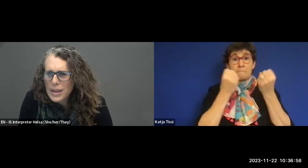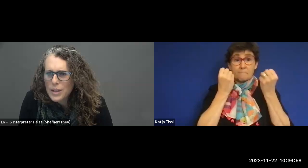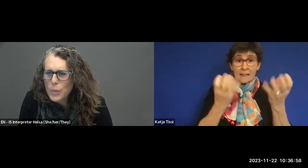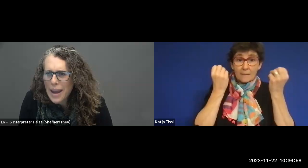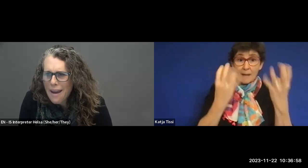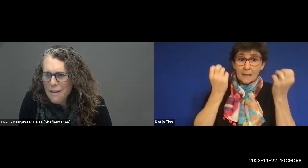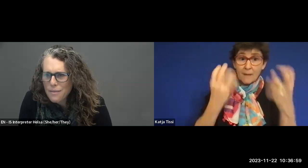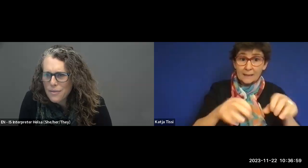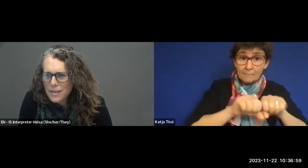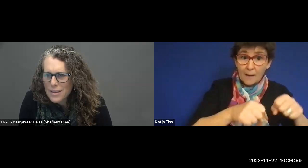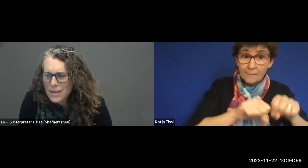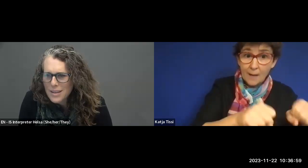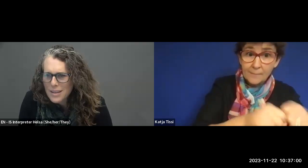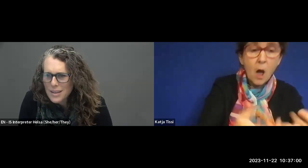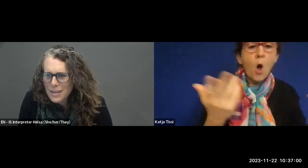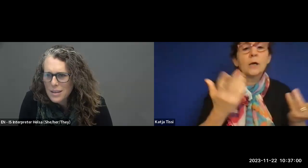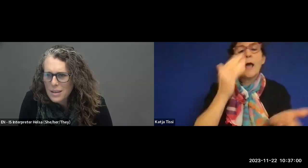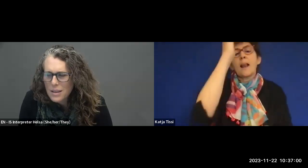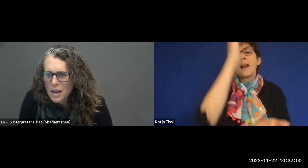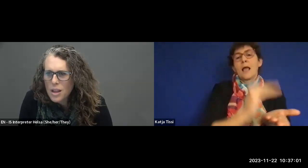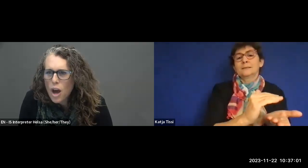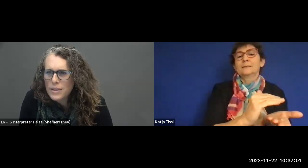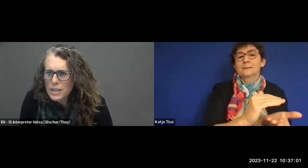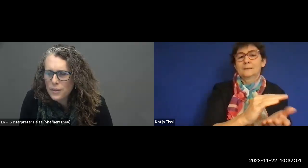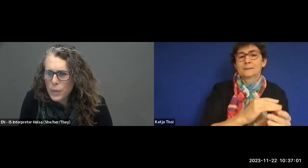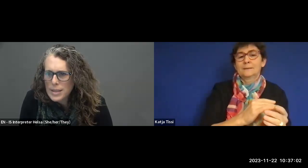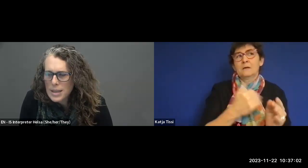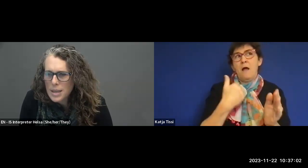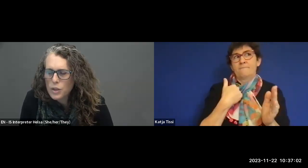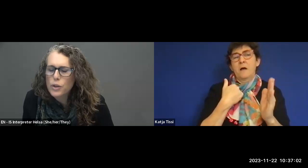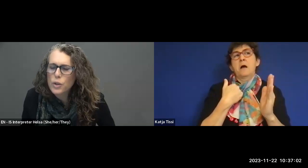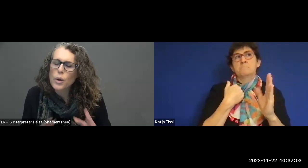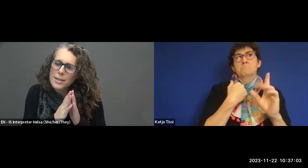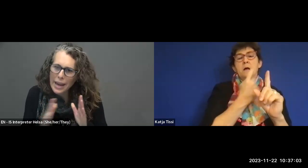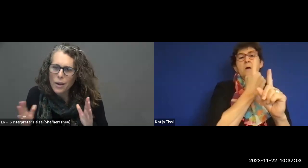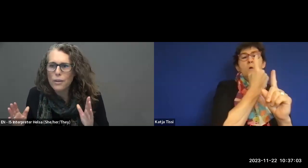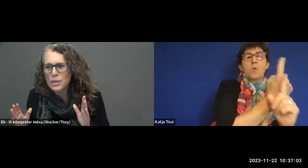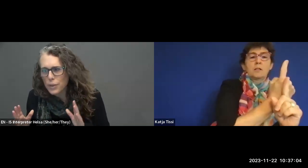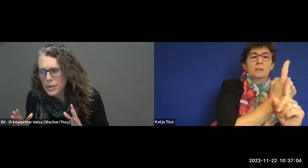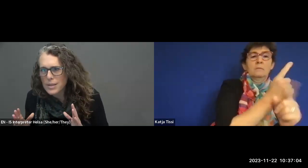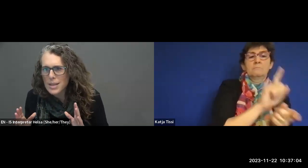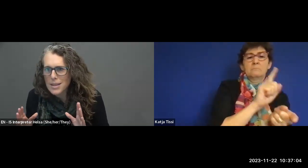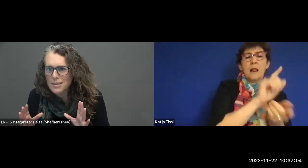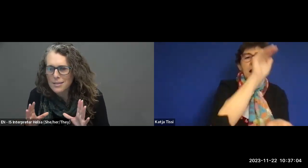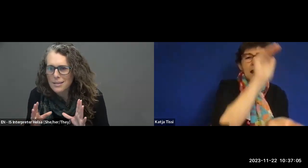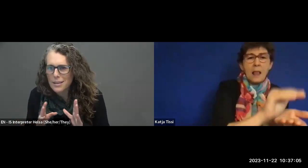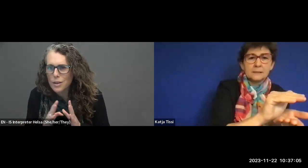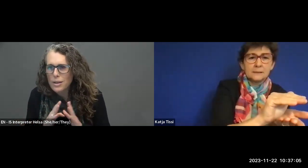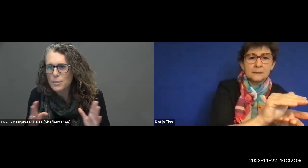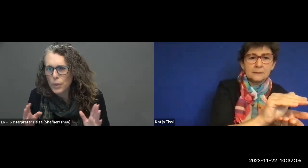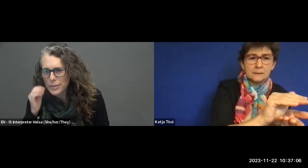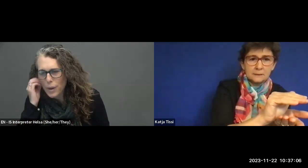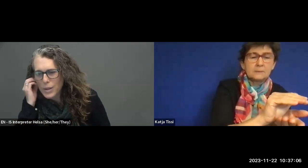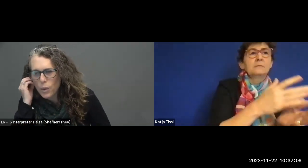So here we have a lot of disfluency. So there's a scale of disfluency